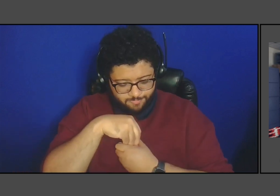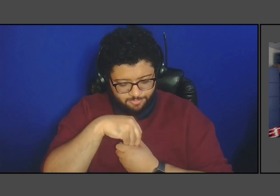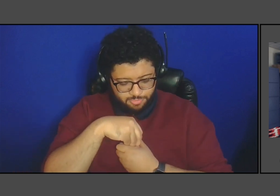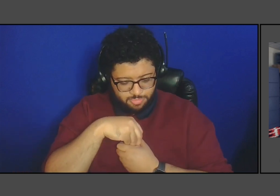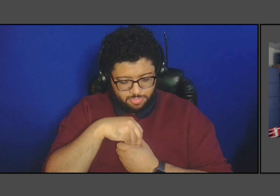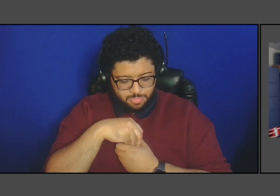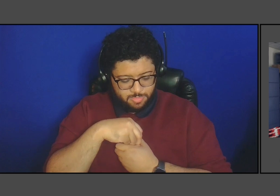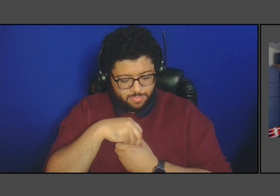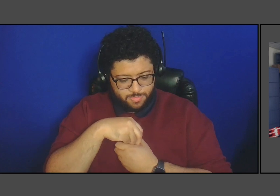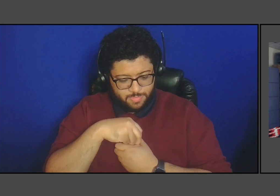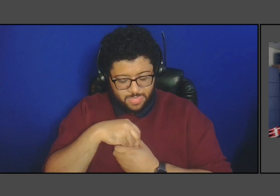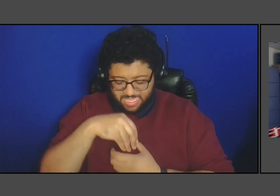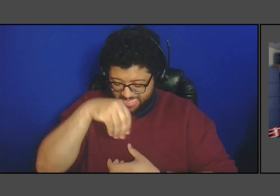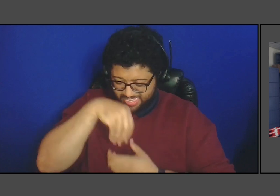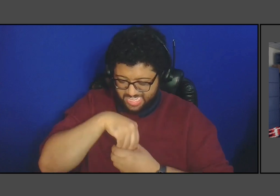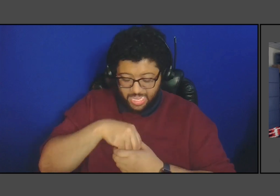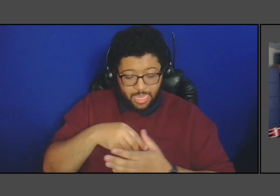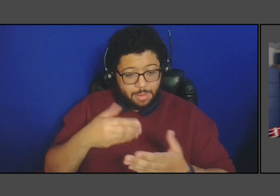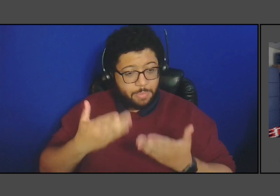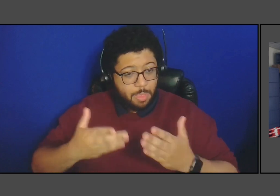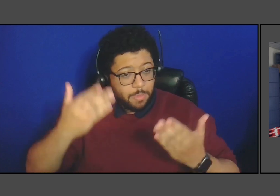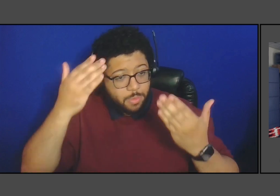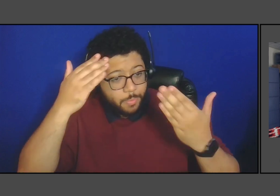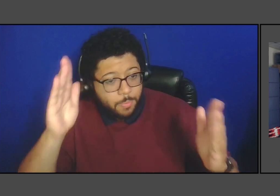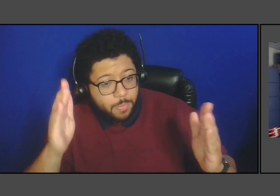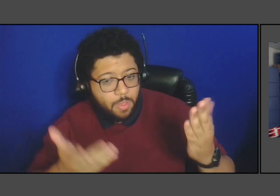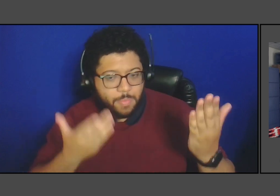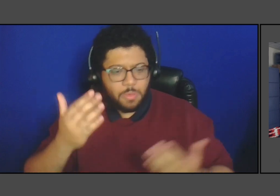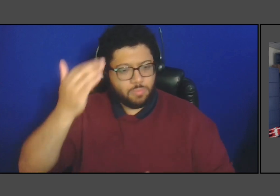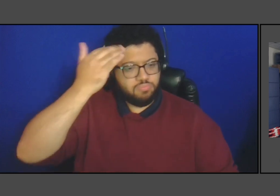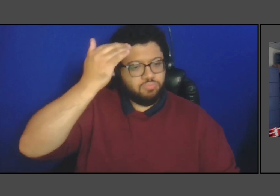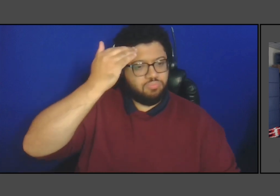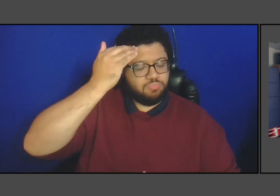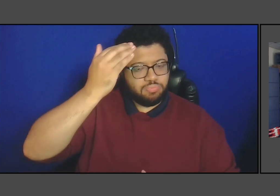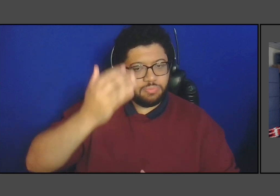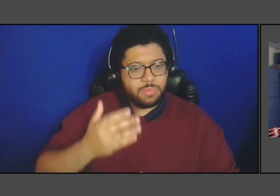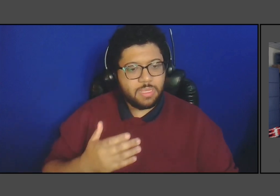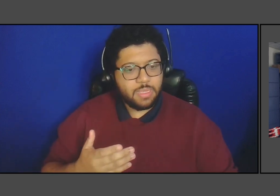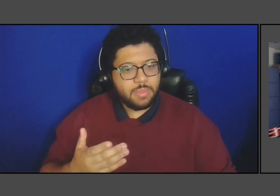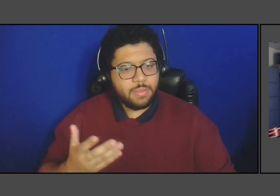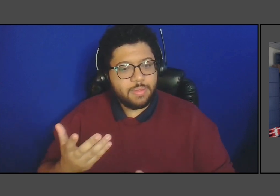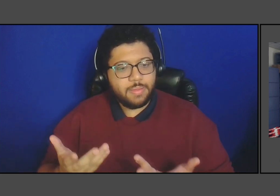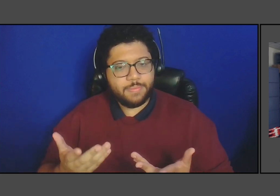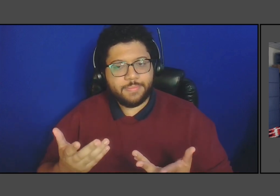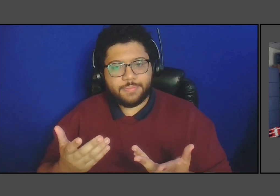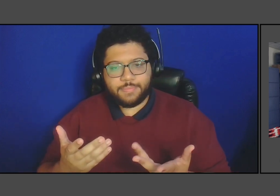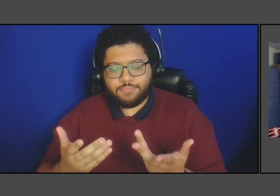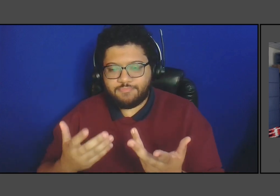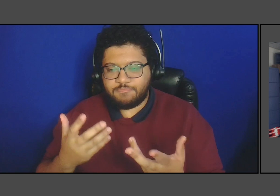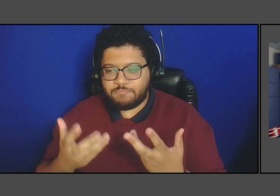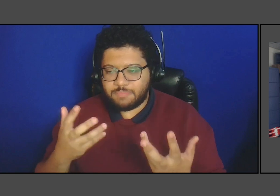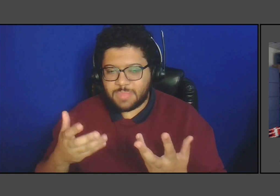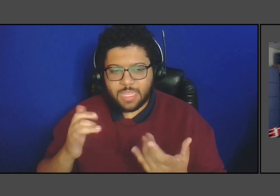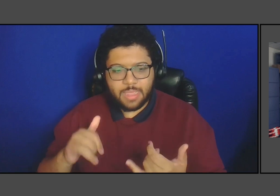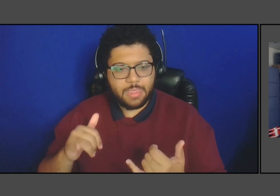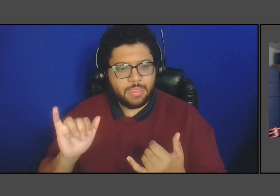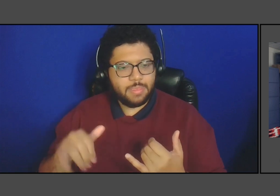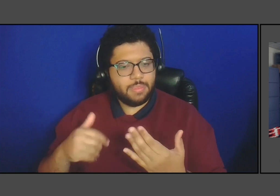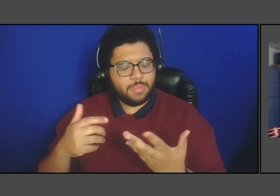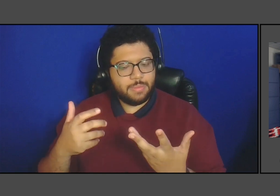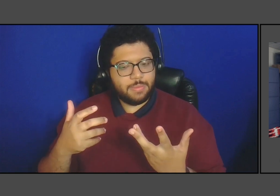or not, that made life, that allowed all of our elders to survive very difficult